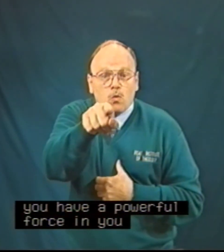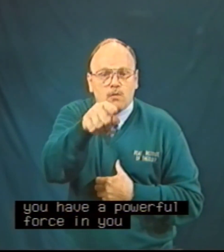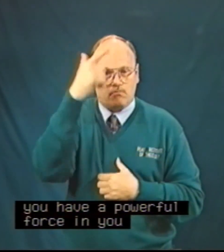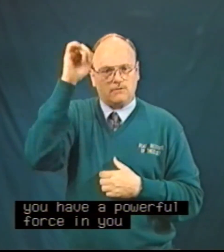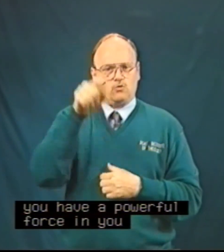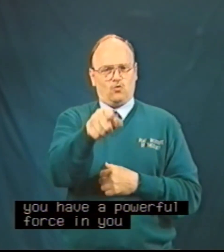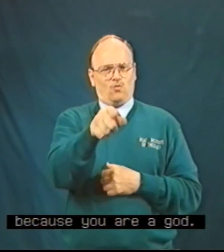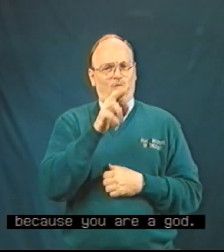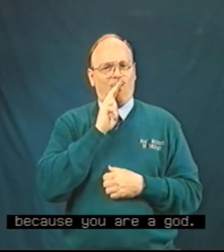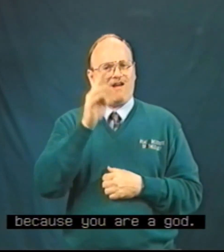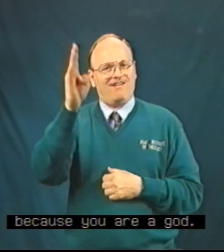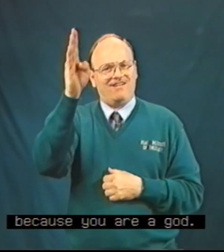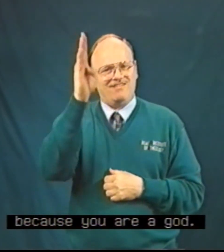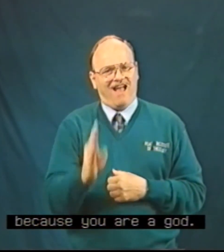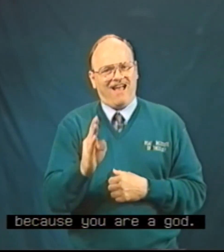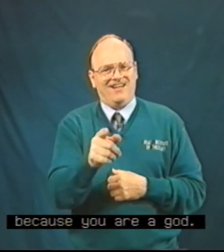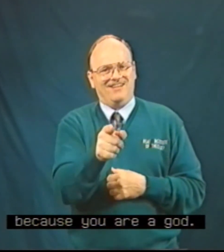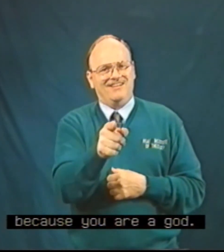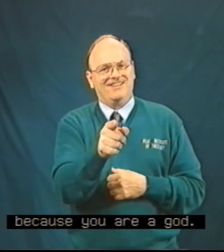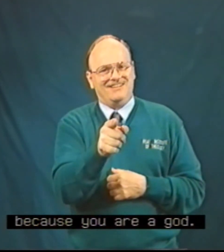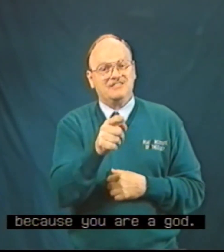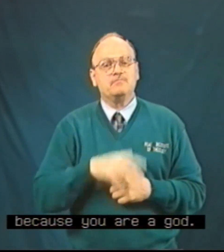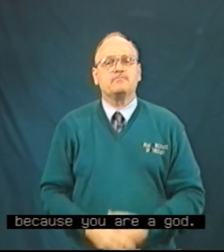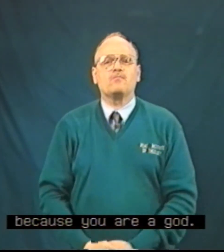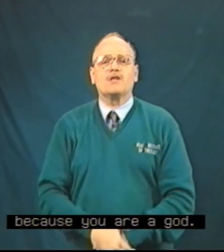you because you are a God.